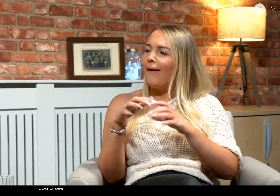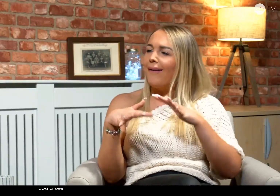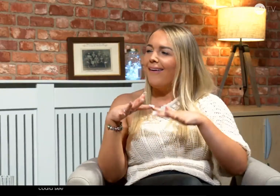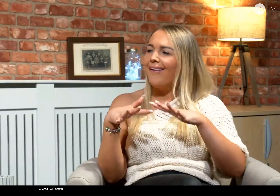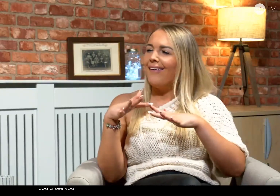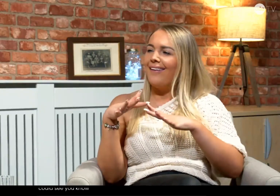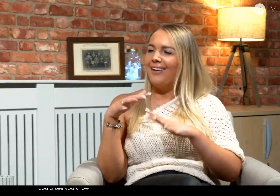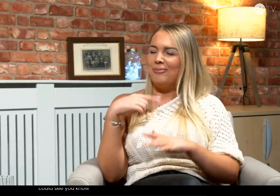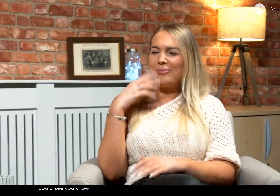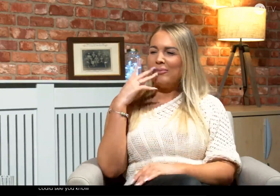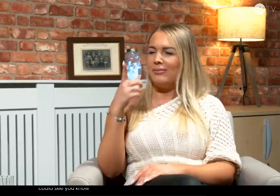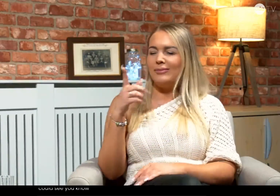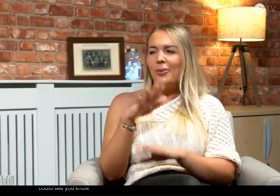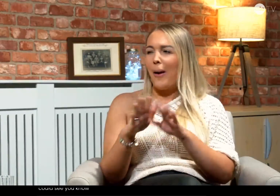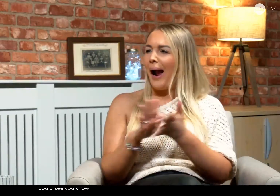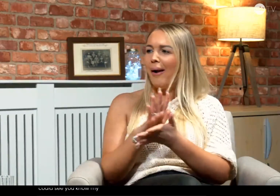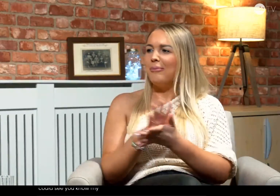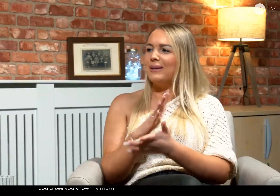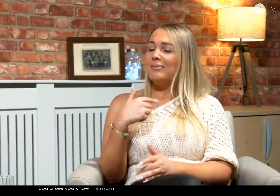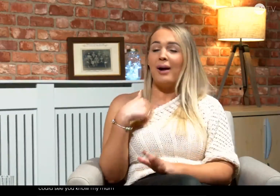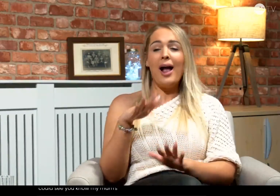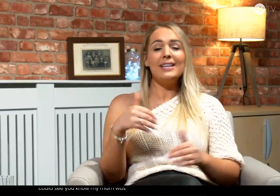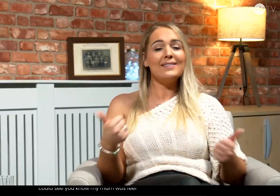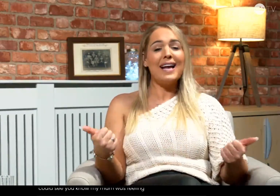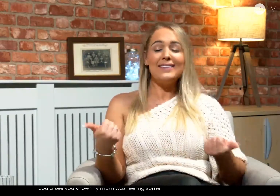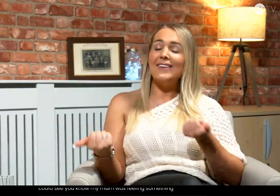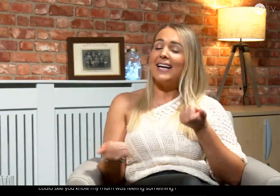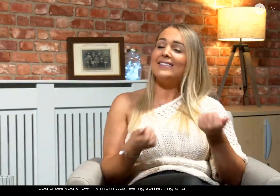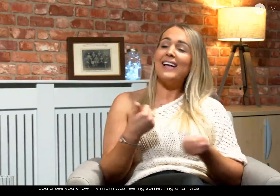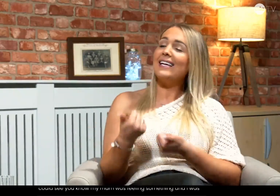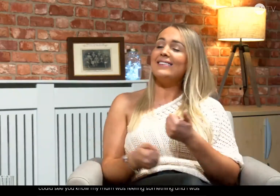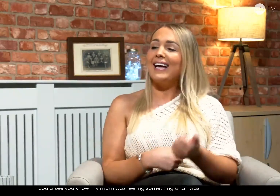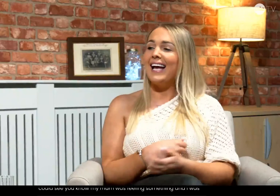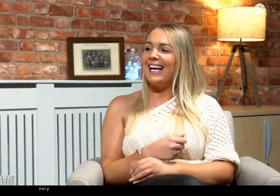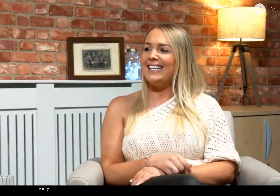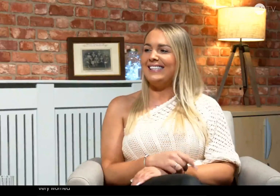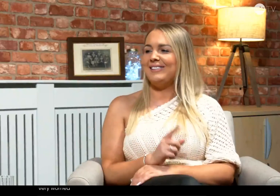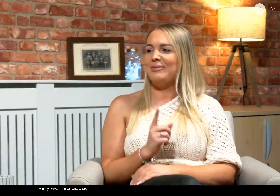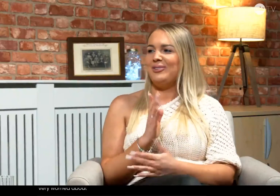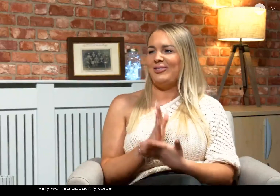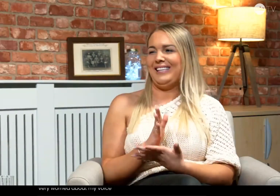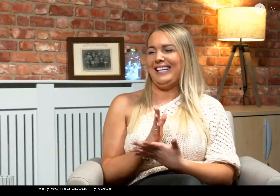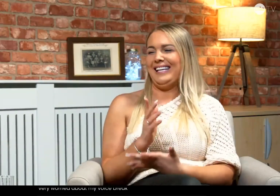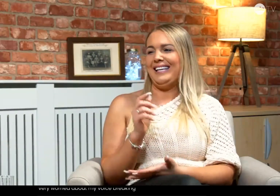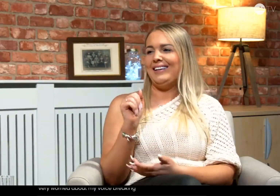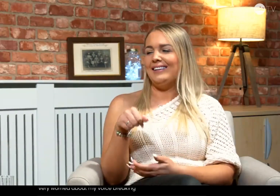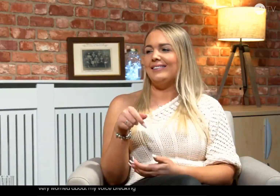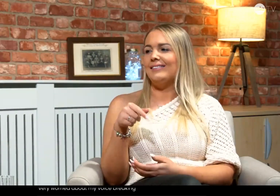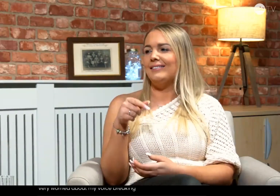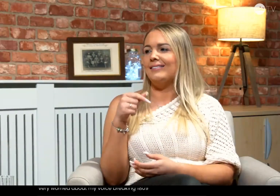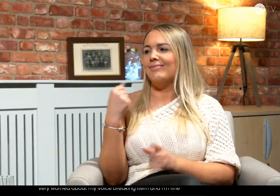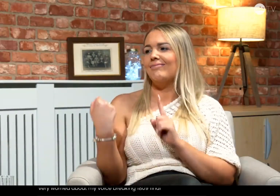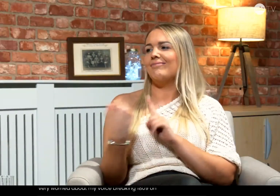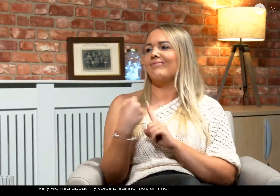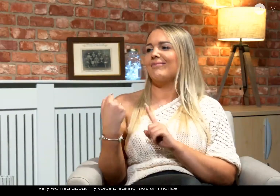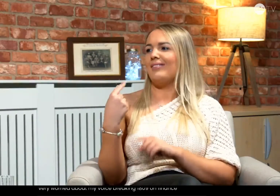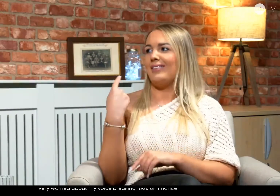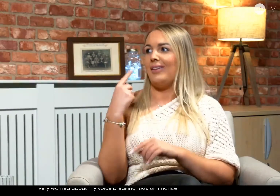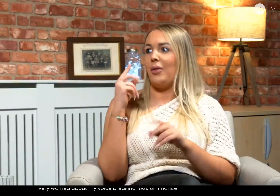my mum was feeling something and I was very worried about my voice breaking. I said, no, no, no, I'm fine. I'm fine. I'm fine. But my mum could definitely tell that something was